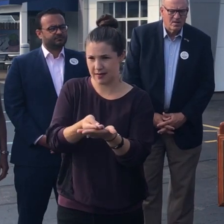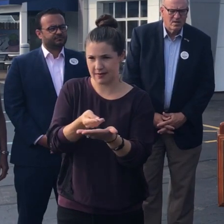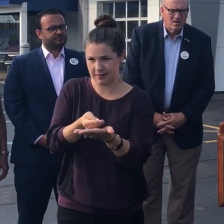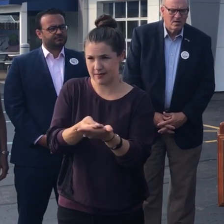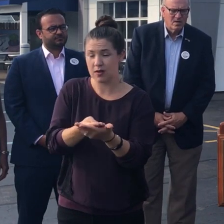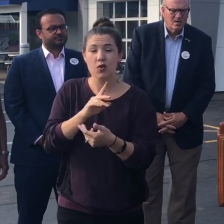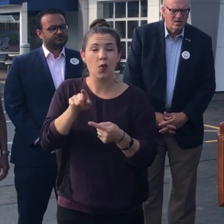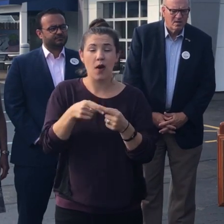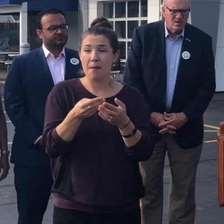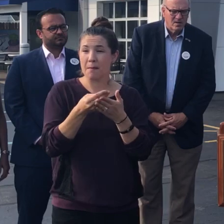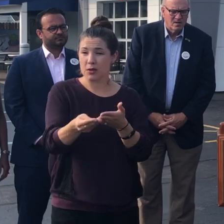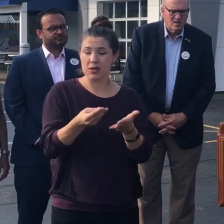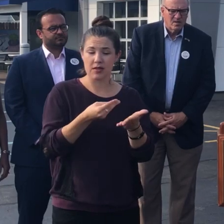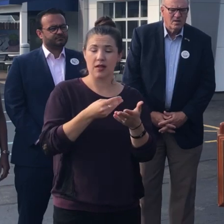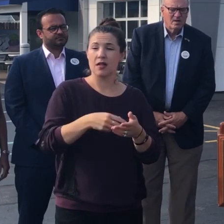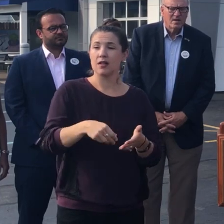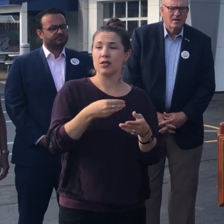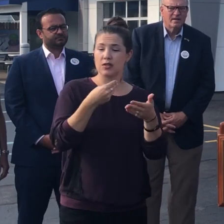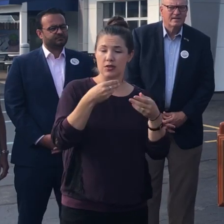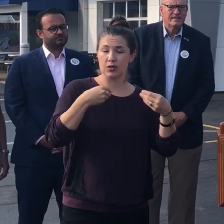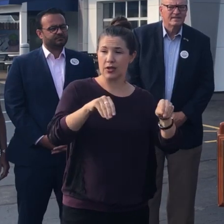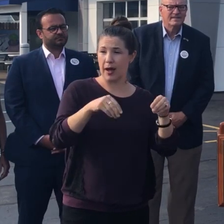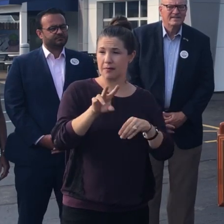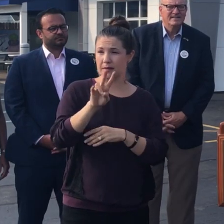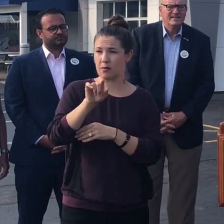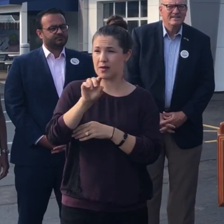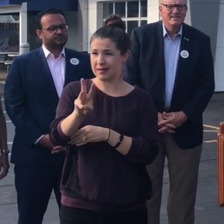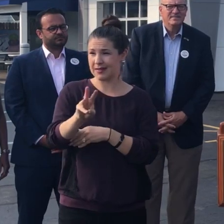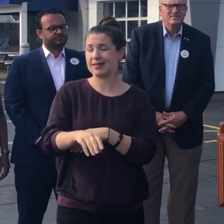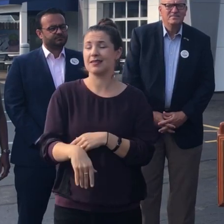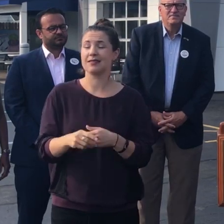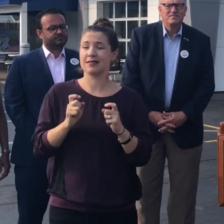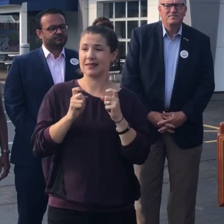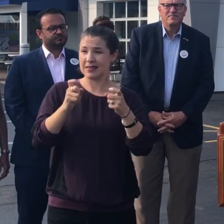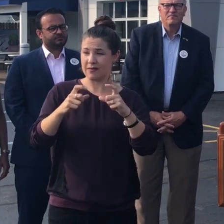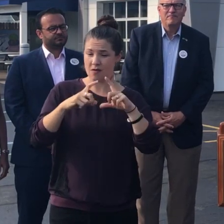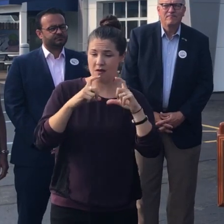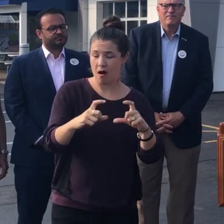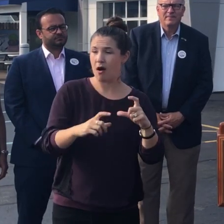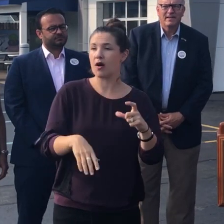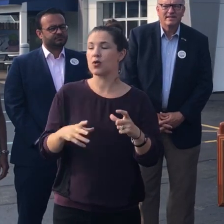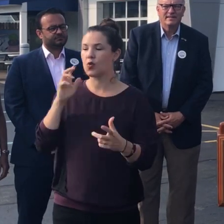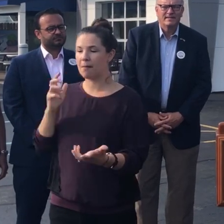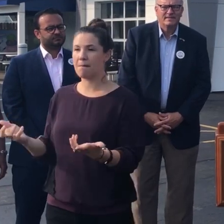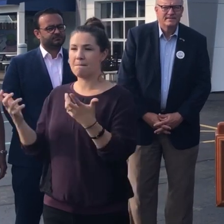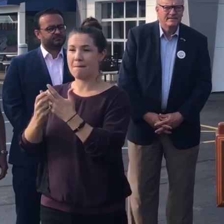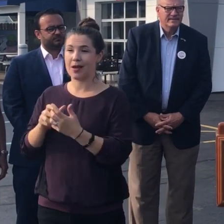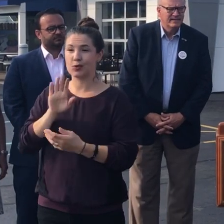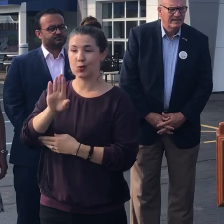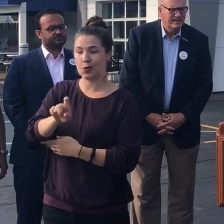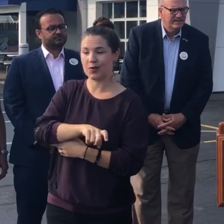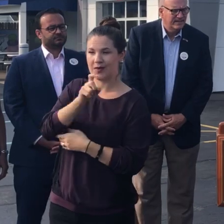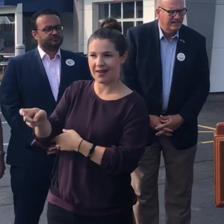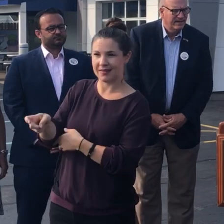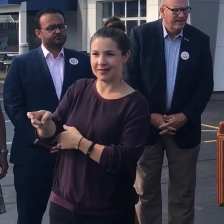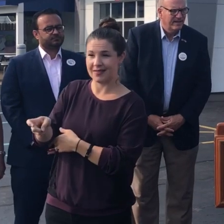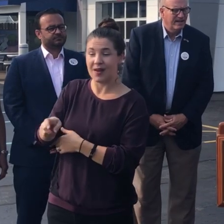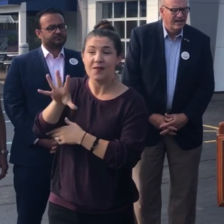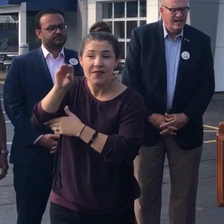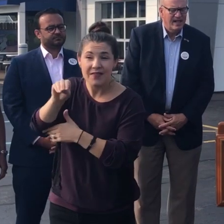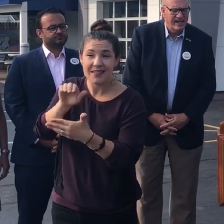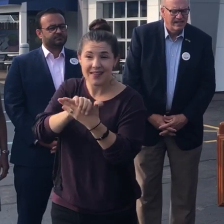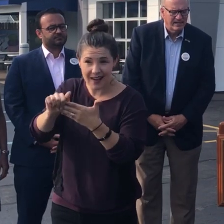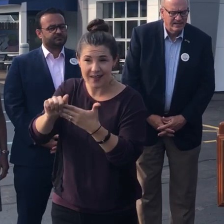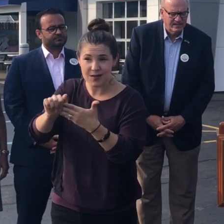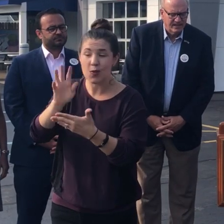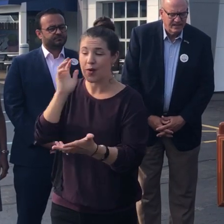you purchase a Shop 716 gift card, the program will match your contribution. $50